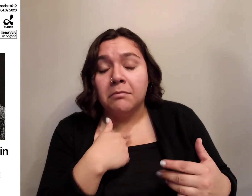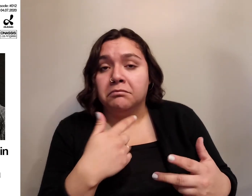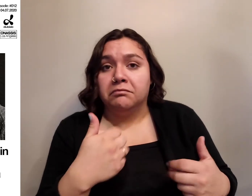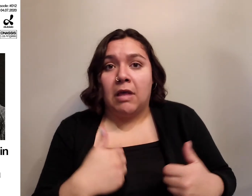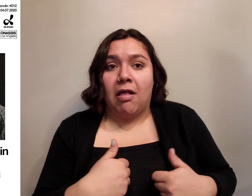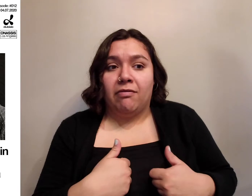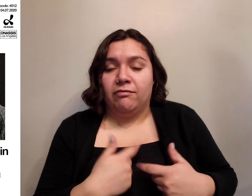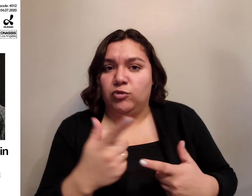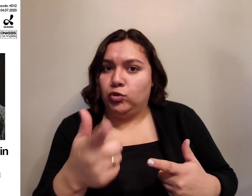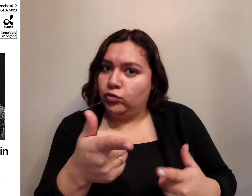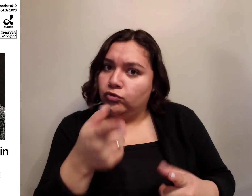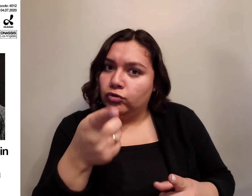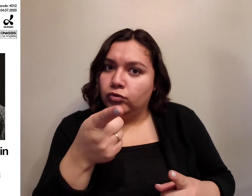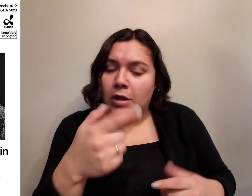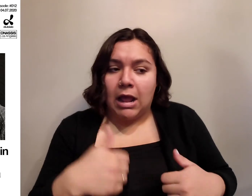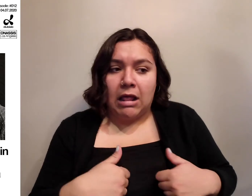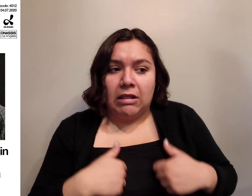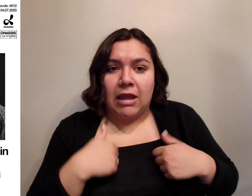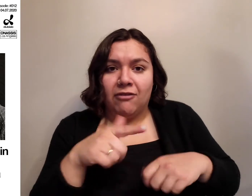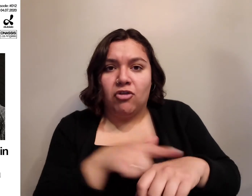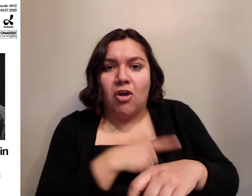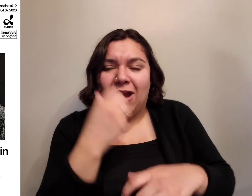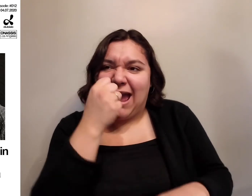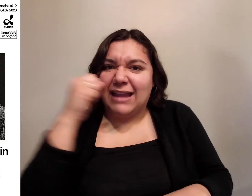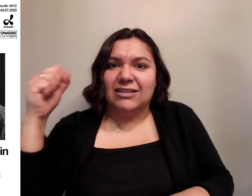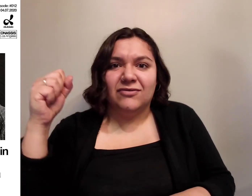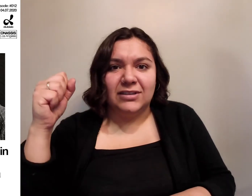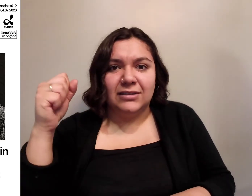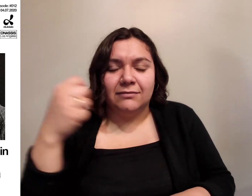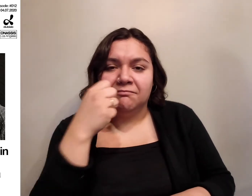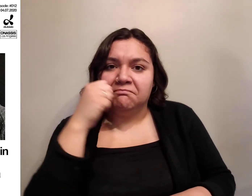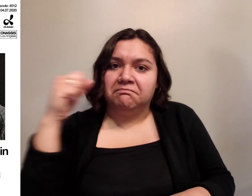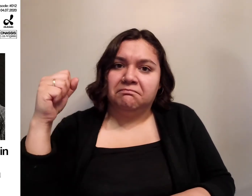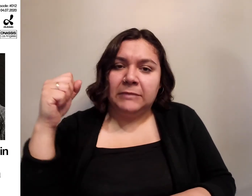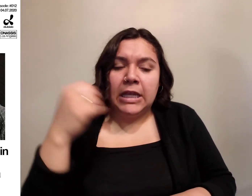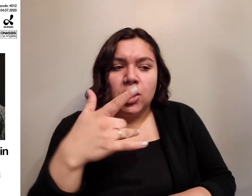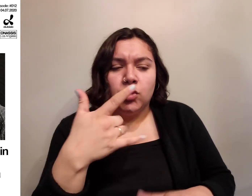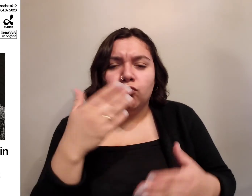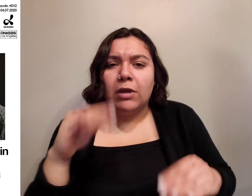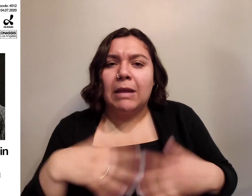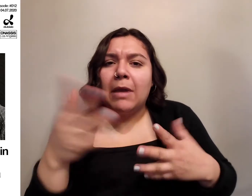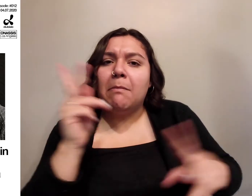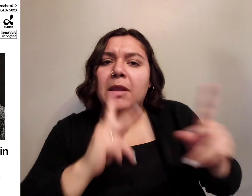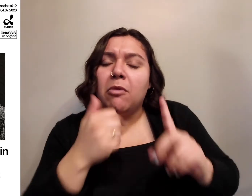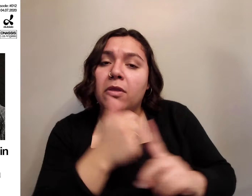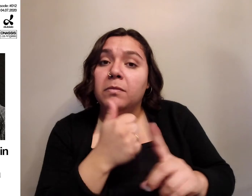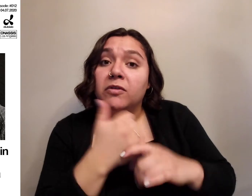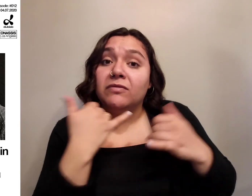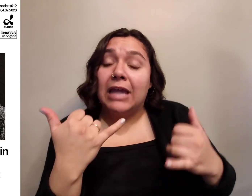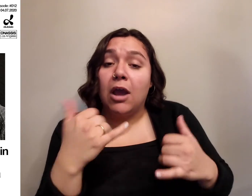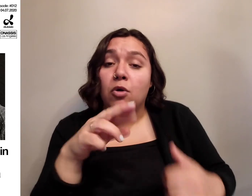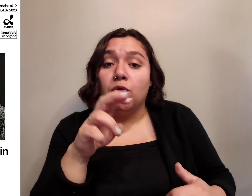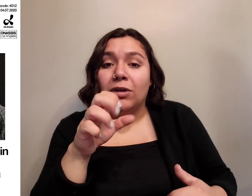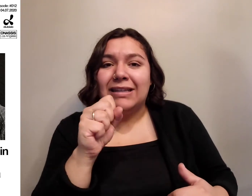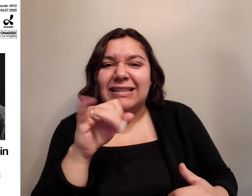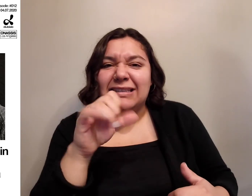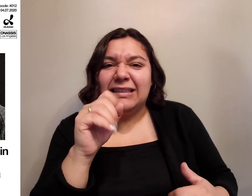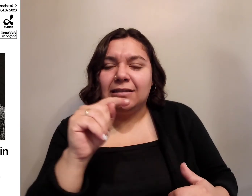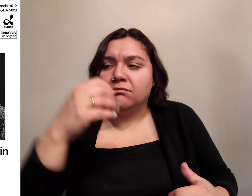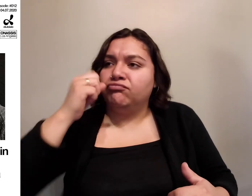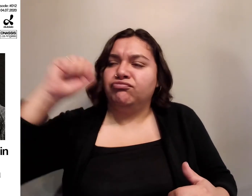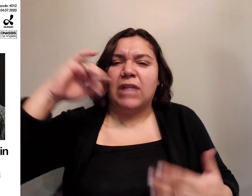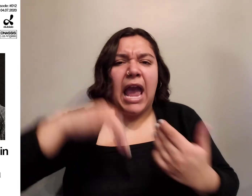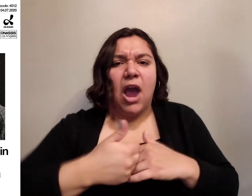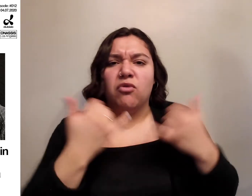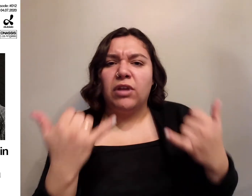lifelong activist, I really wonder how you recommend that people resist at this moment when